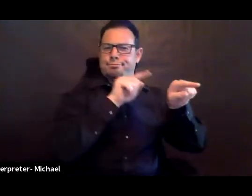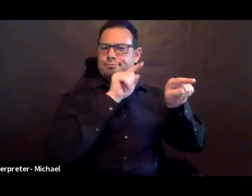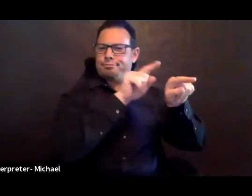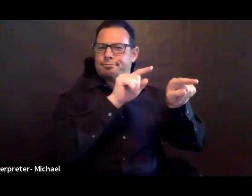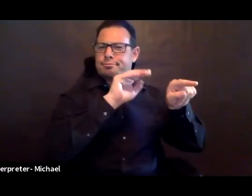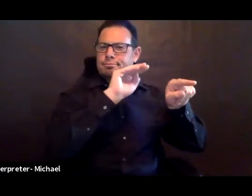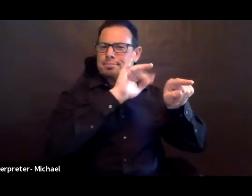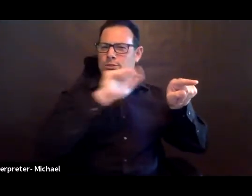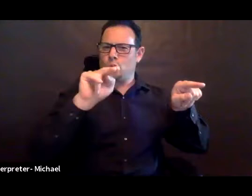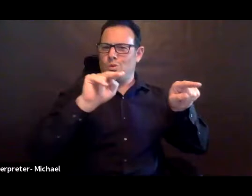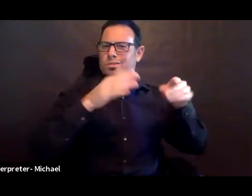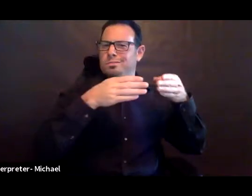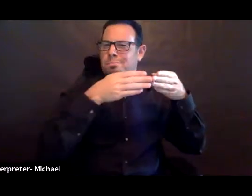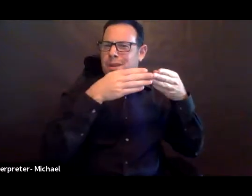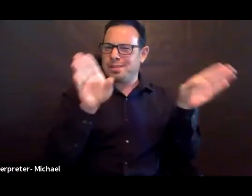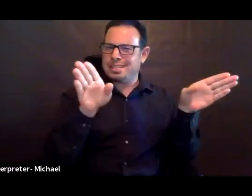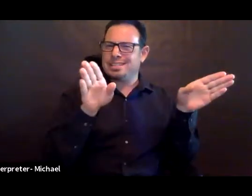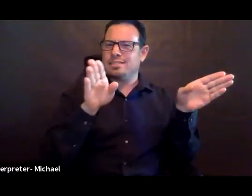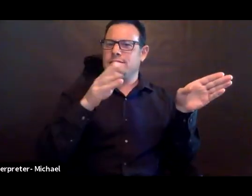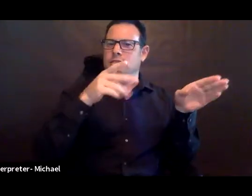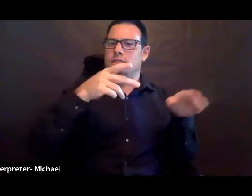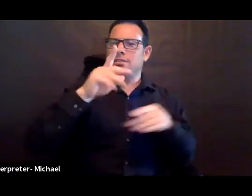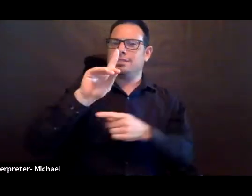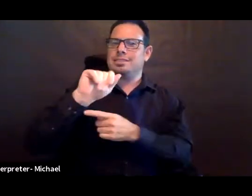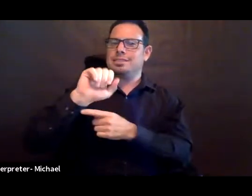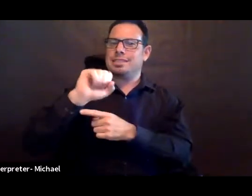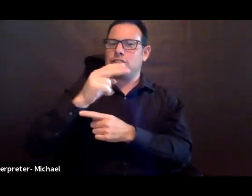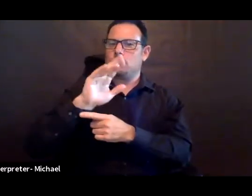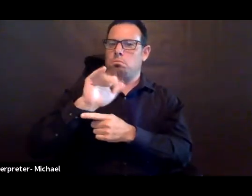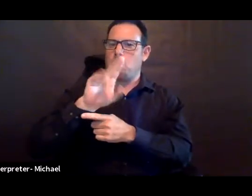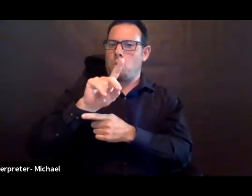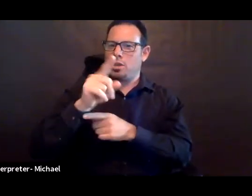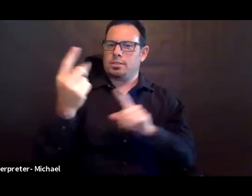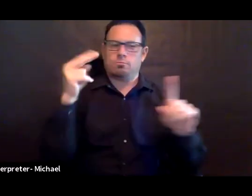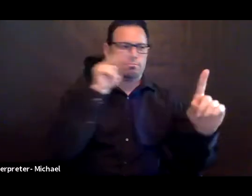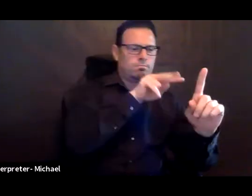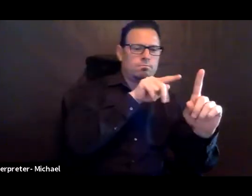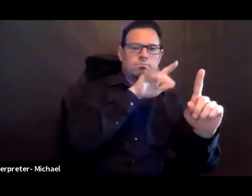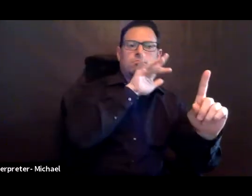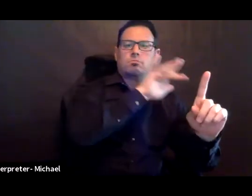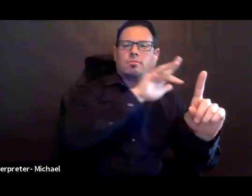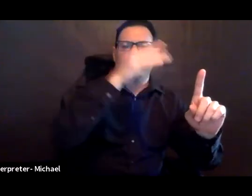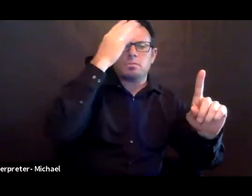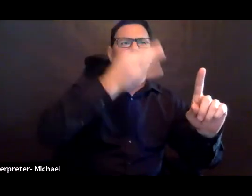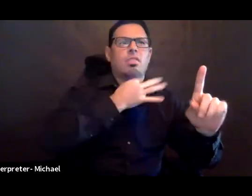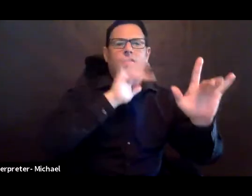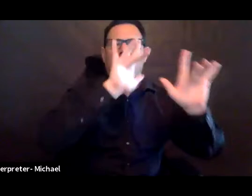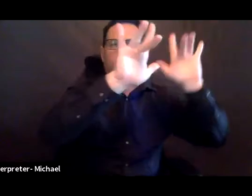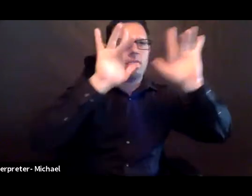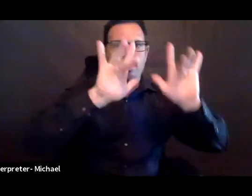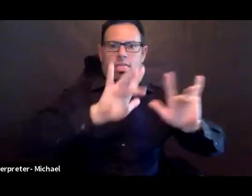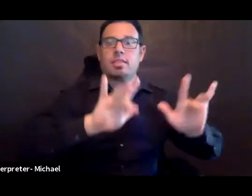over 91% of that entire population has received at least 1 dose. And of